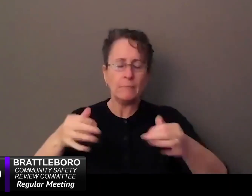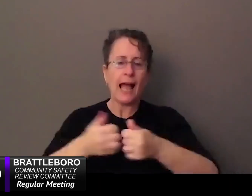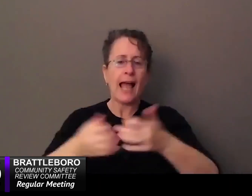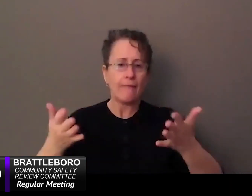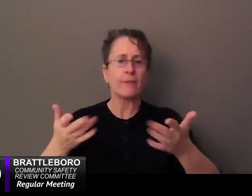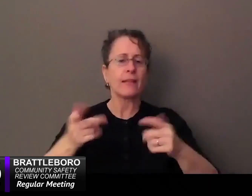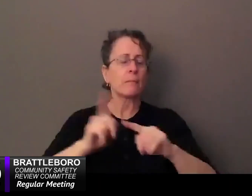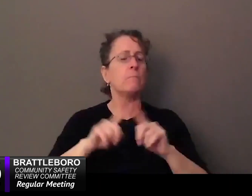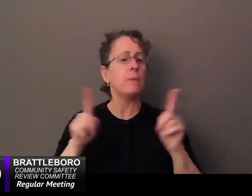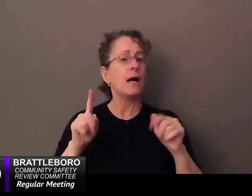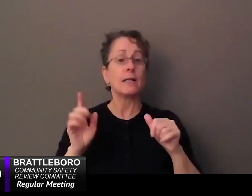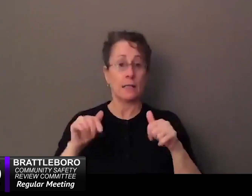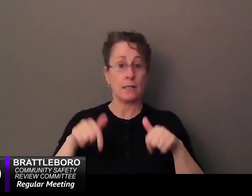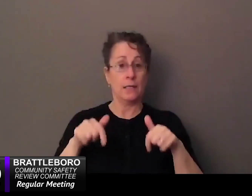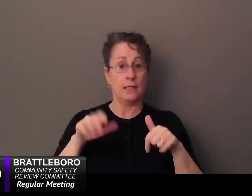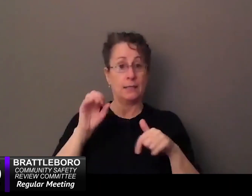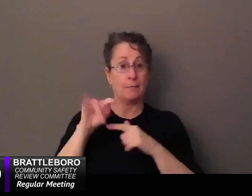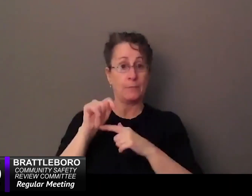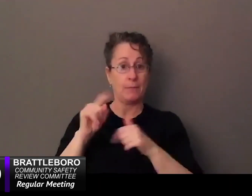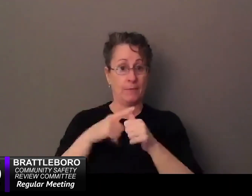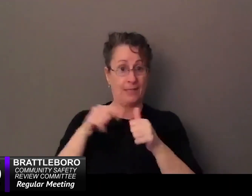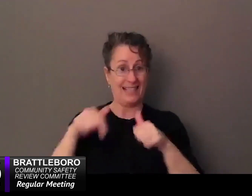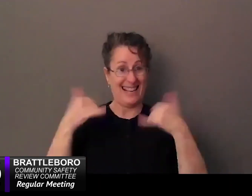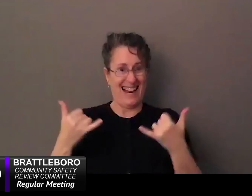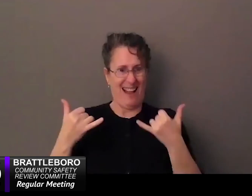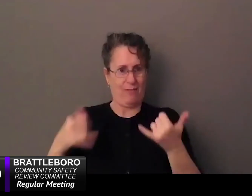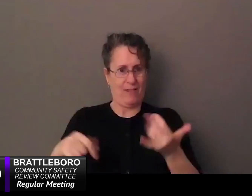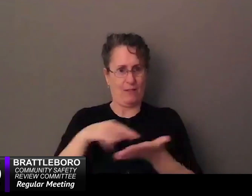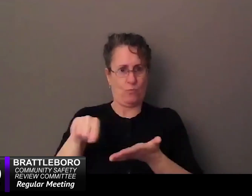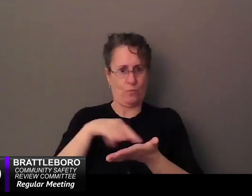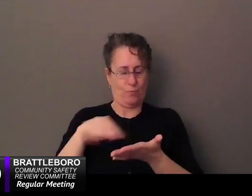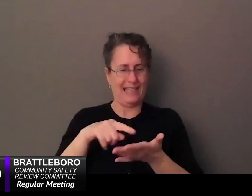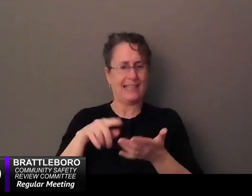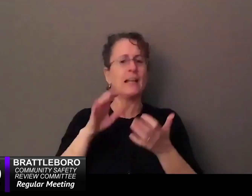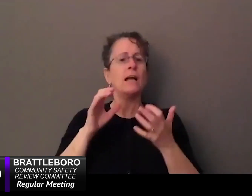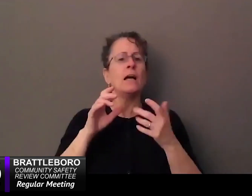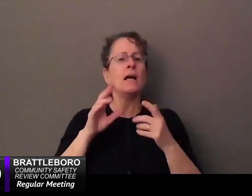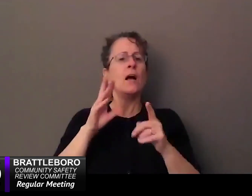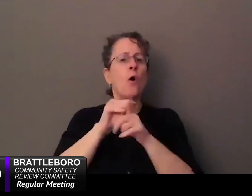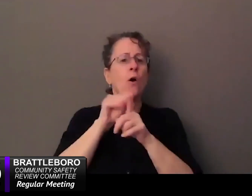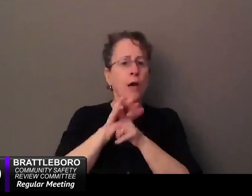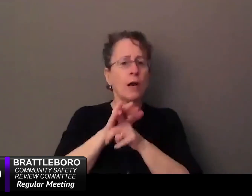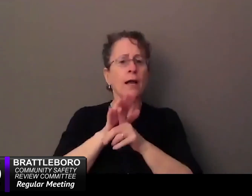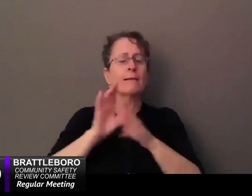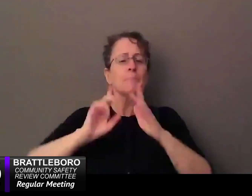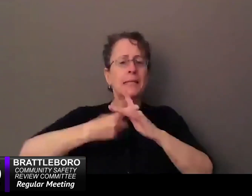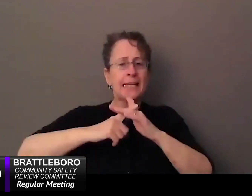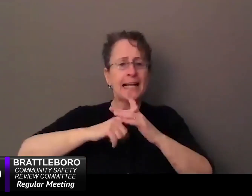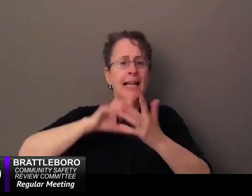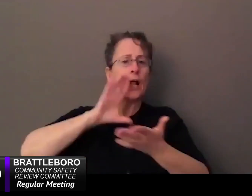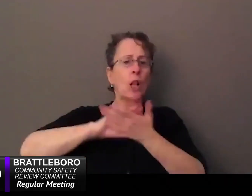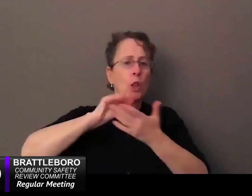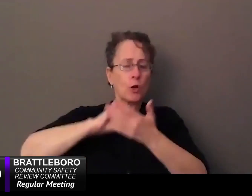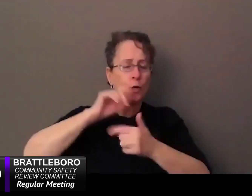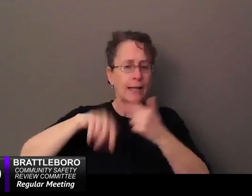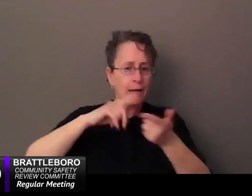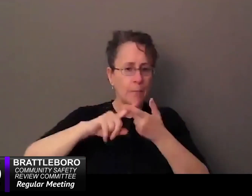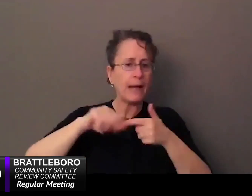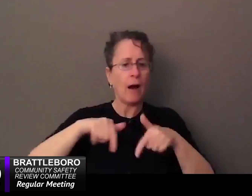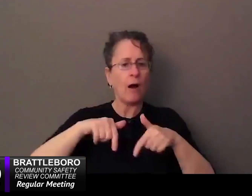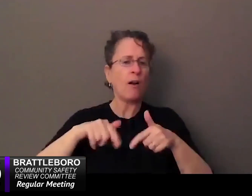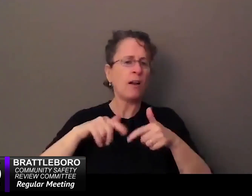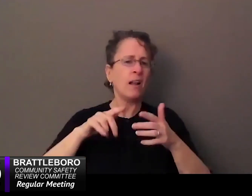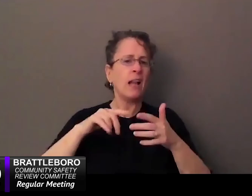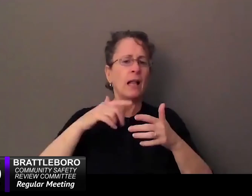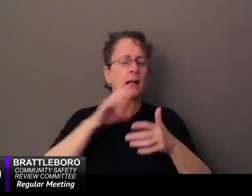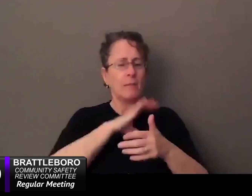really about orientation and connecting with an information gathering around open meeting law and legal matters, as you can see.